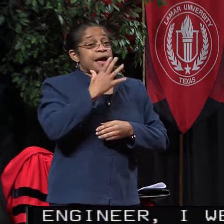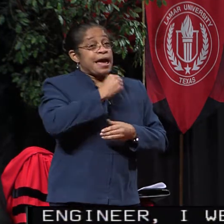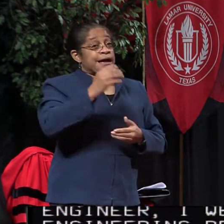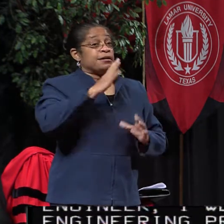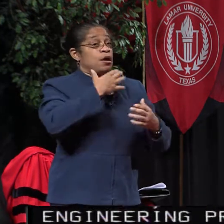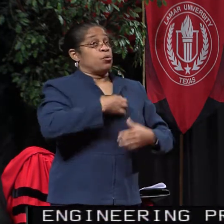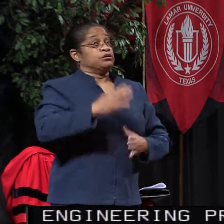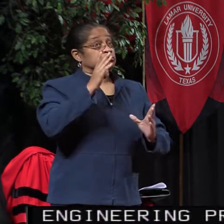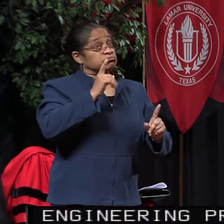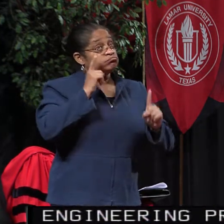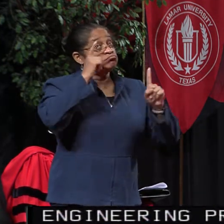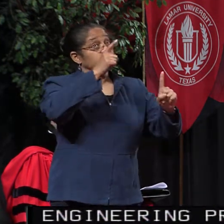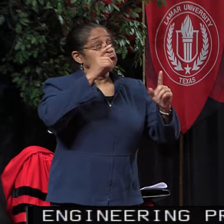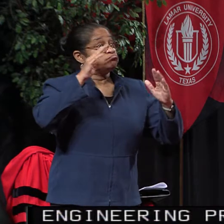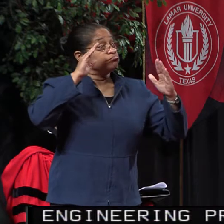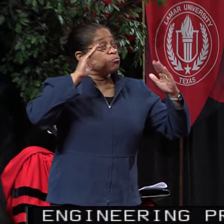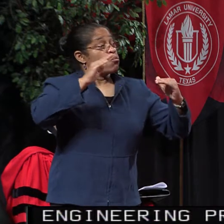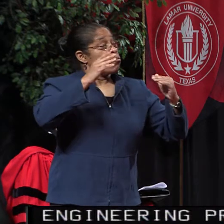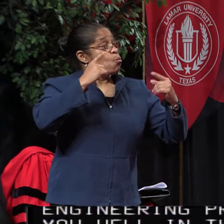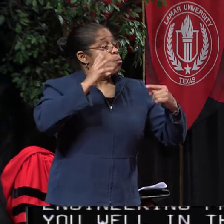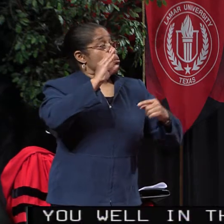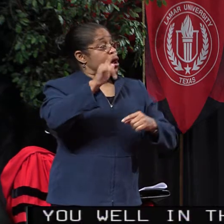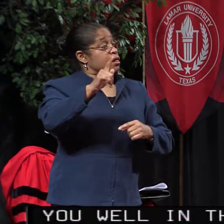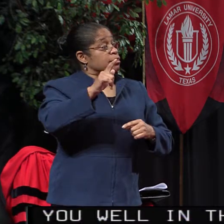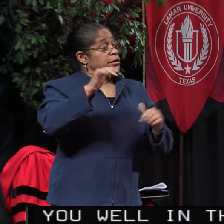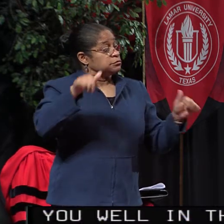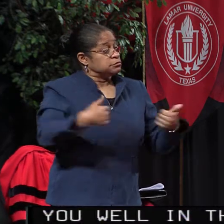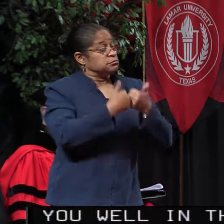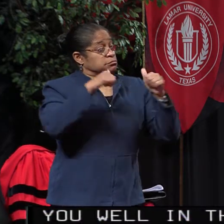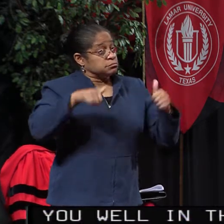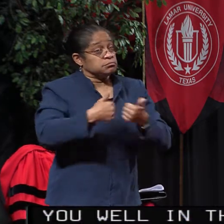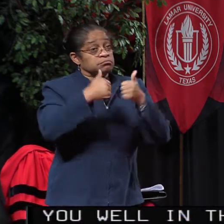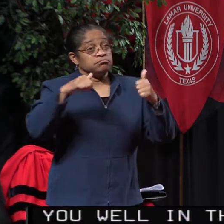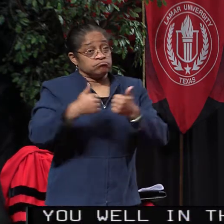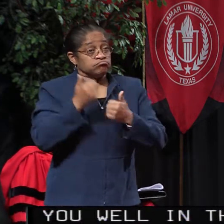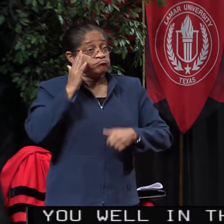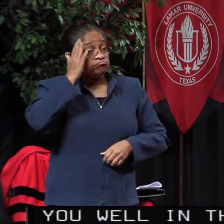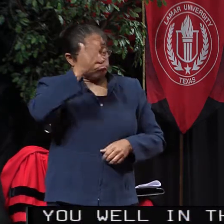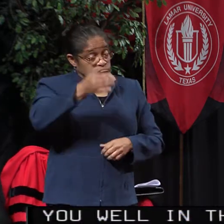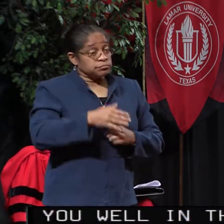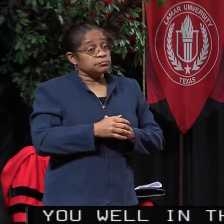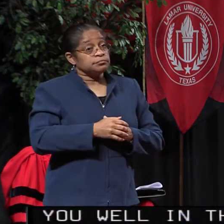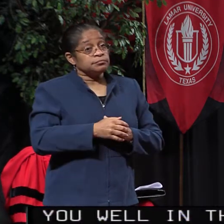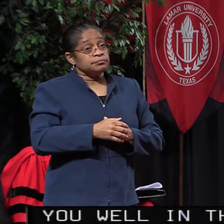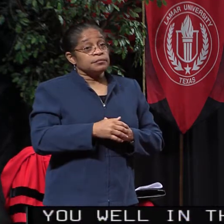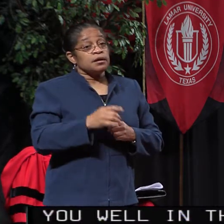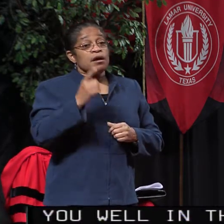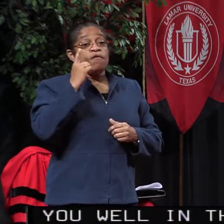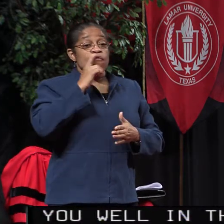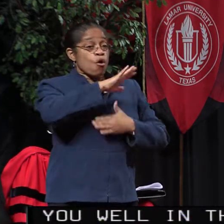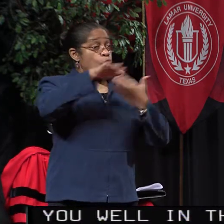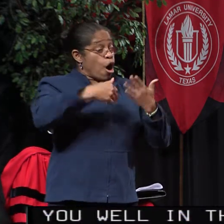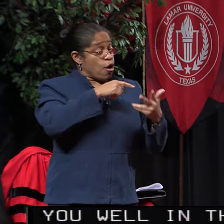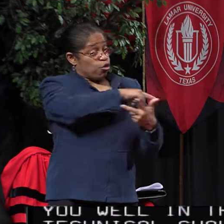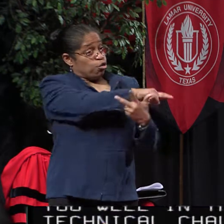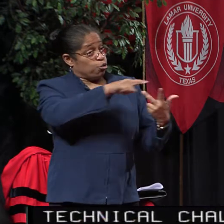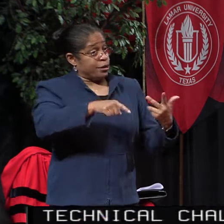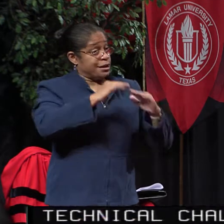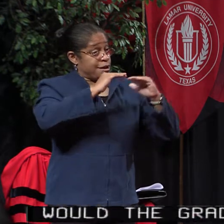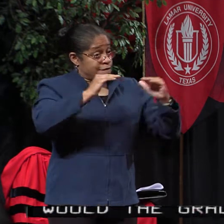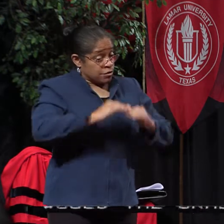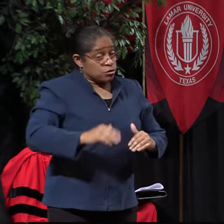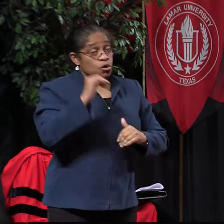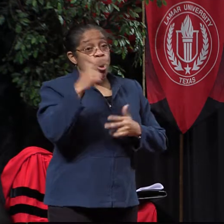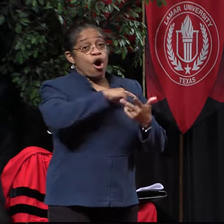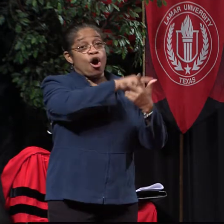in the exciting technical challenges before you. Would the graduates of all degree levels and all departments